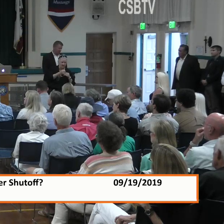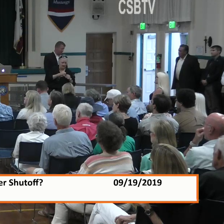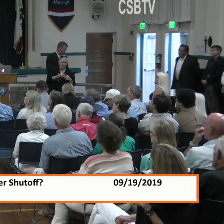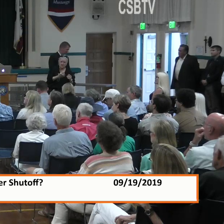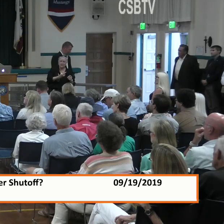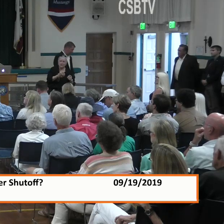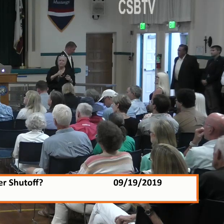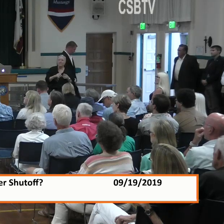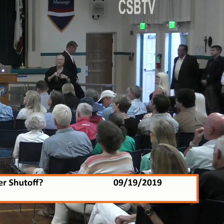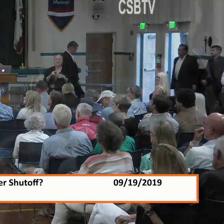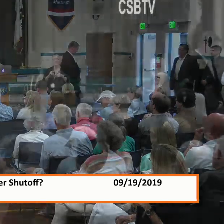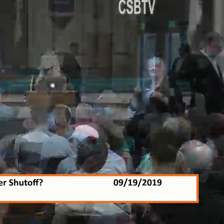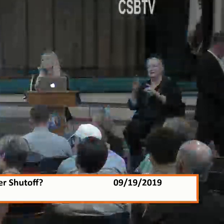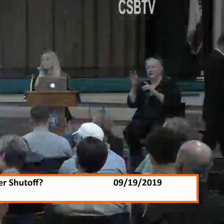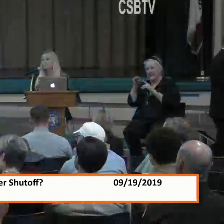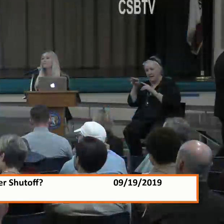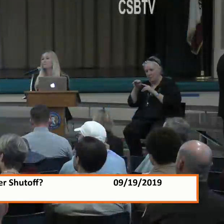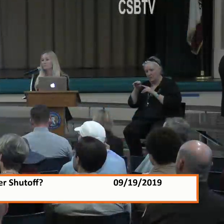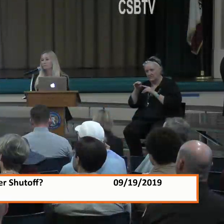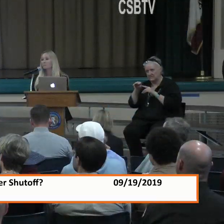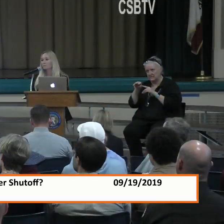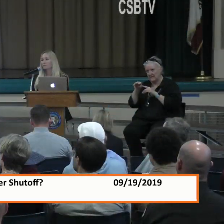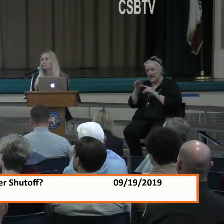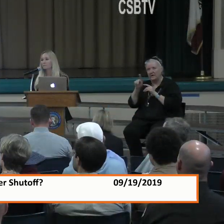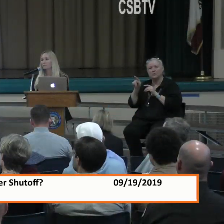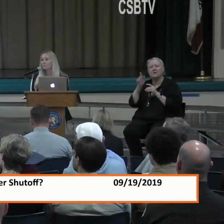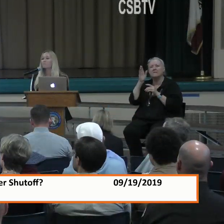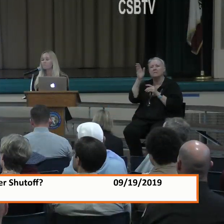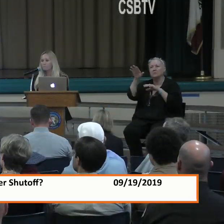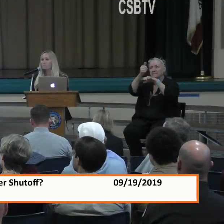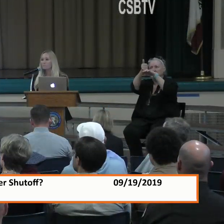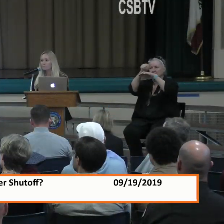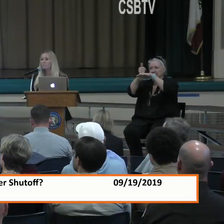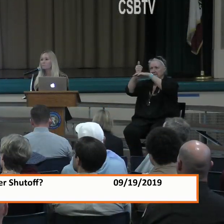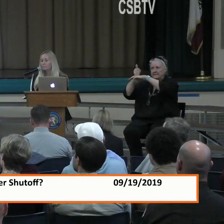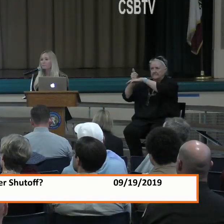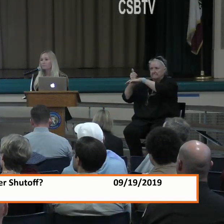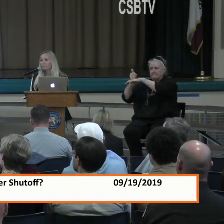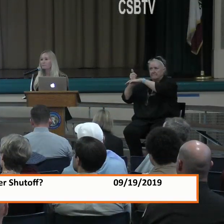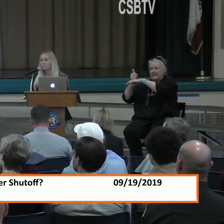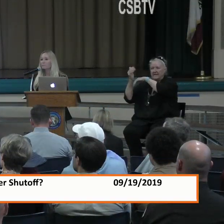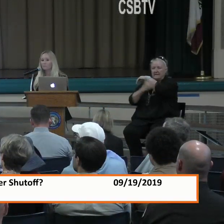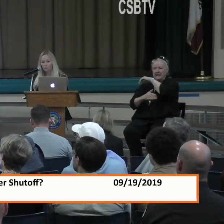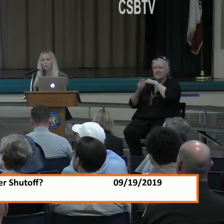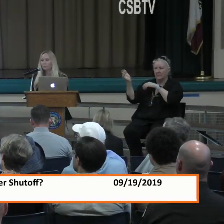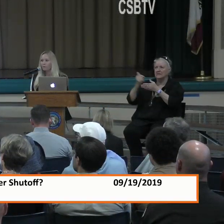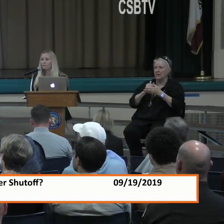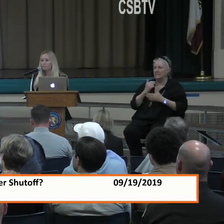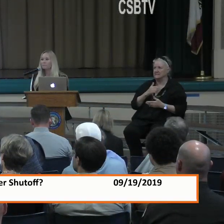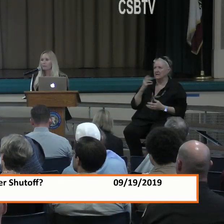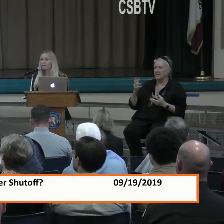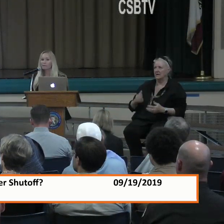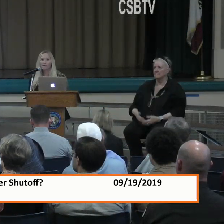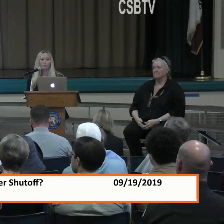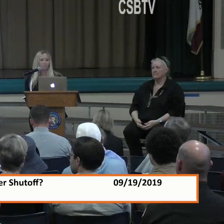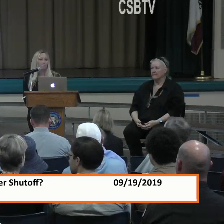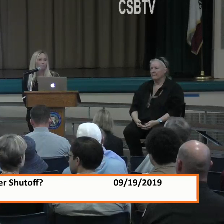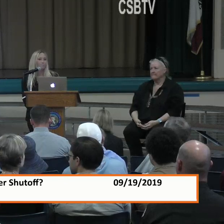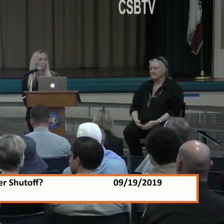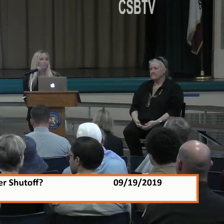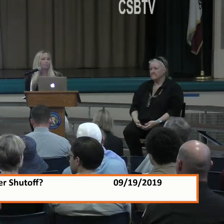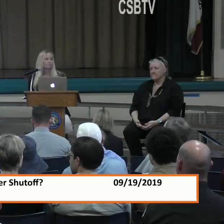mitigation of the cameras and where they will be in this county. That would help us a whole lot. I can get